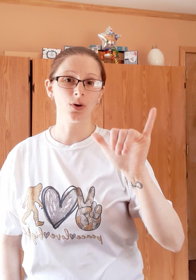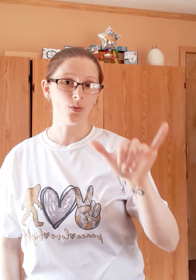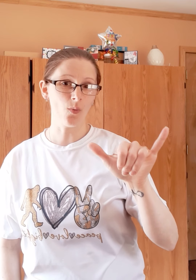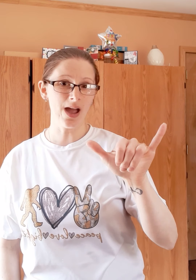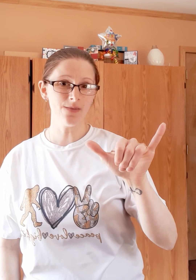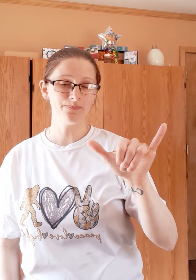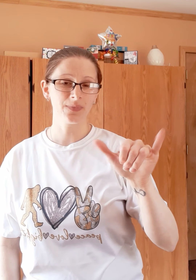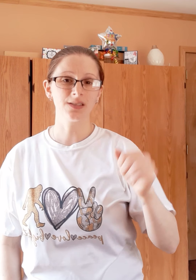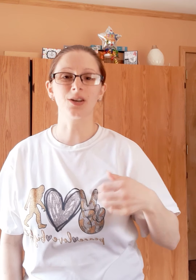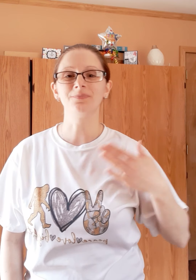J-O-Y. So